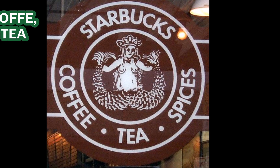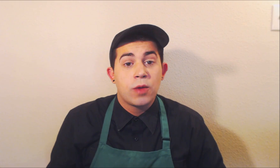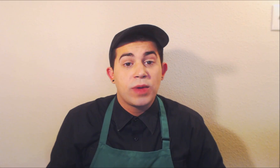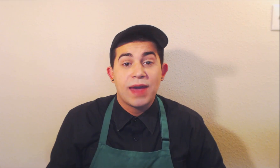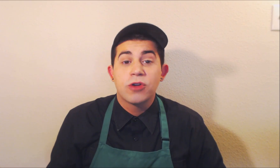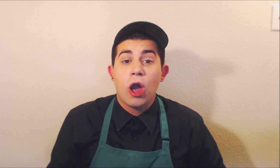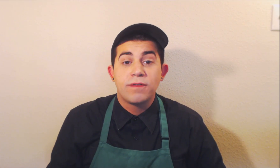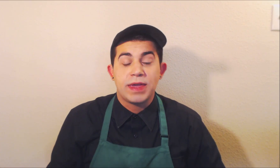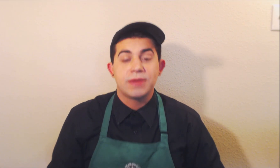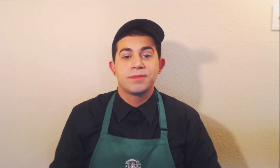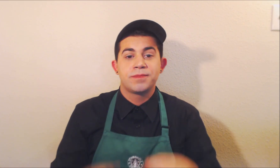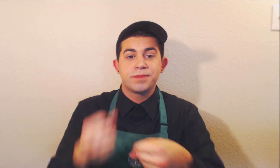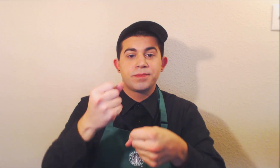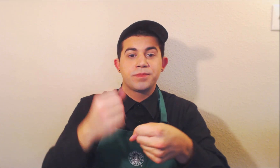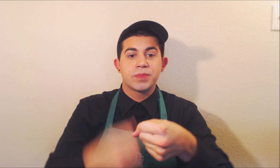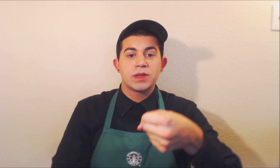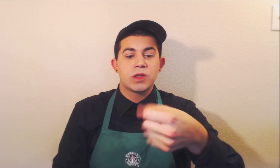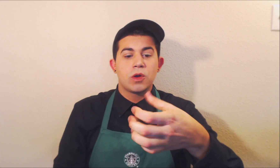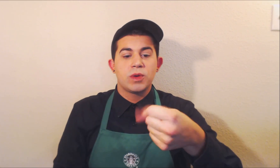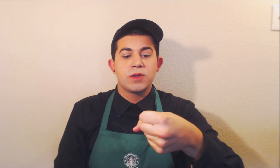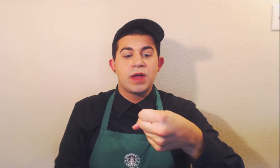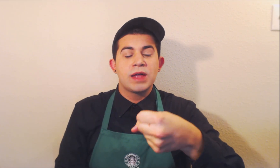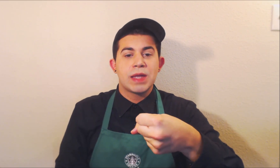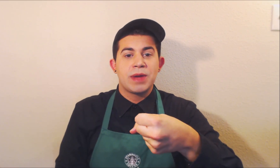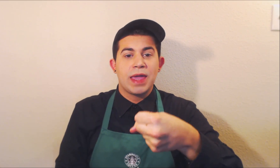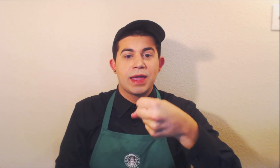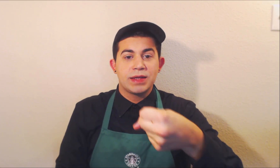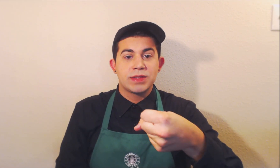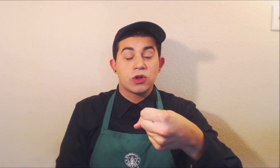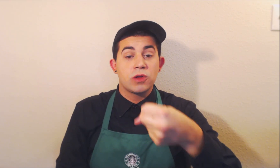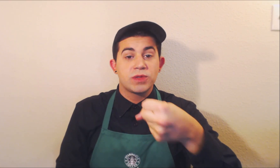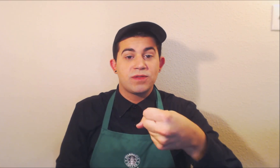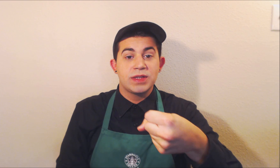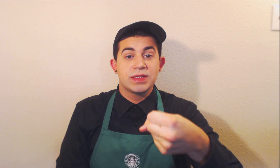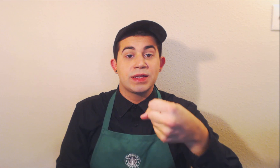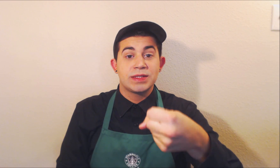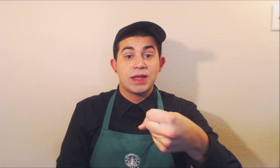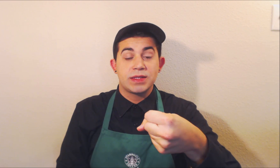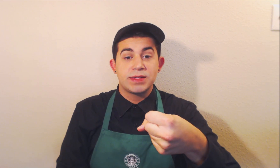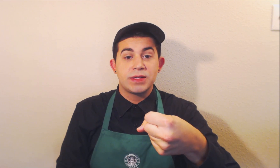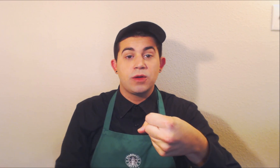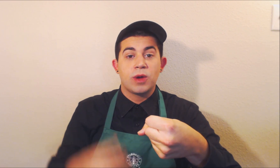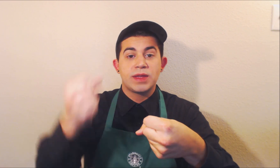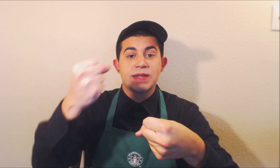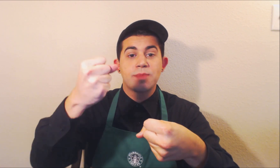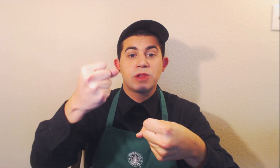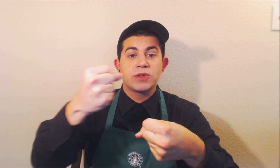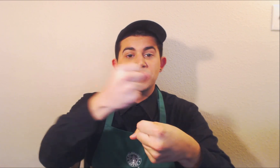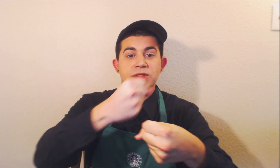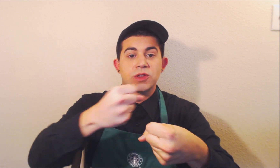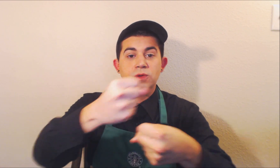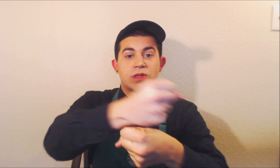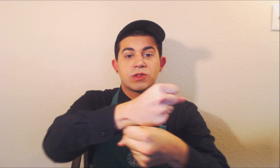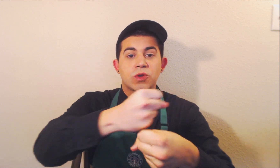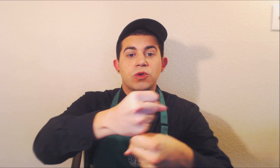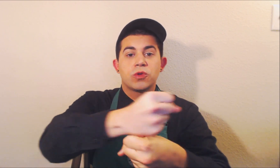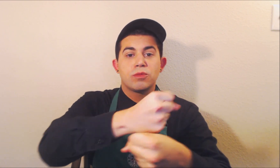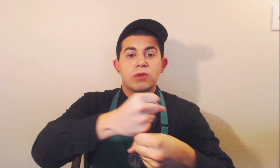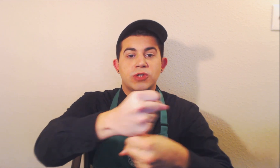Now we have coffee. So with your non-dominant hand is a closed fist and it stays still, while the top closed fist goes in a circular